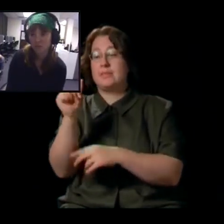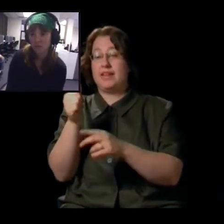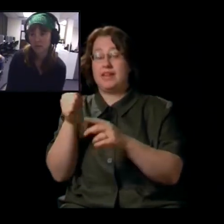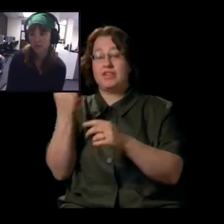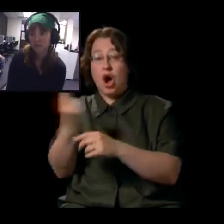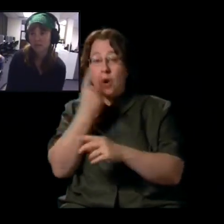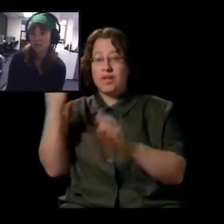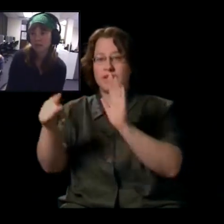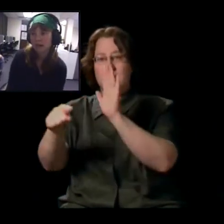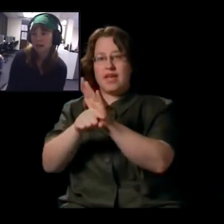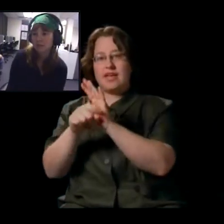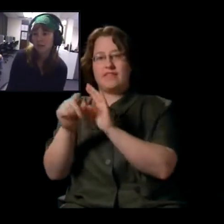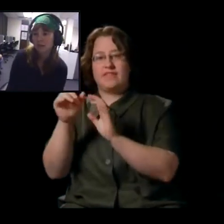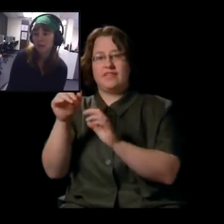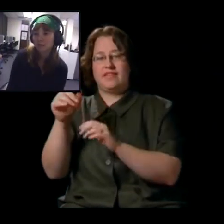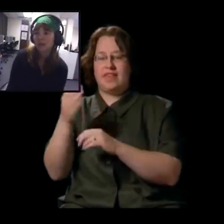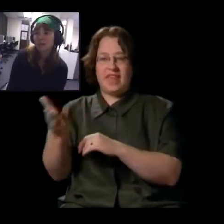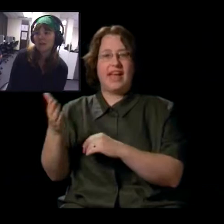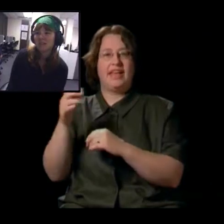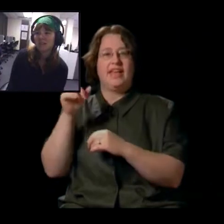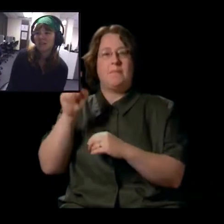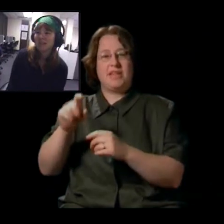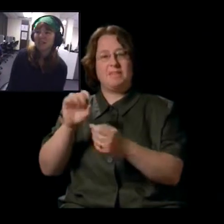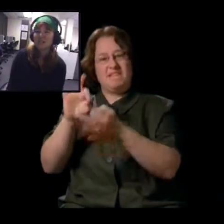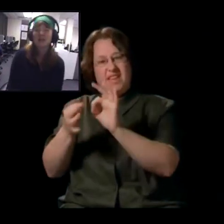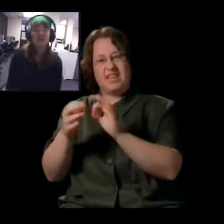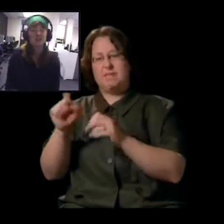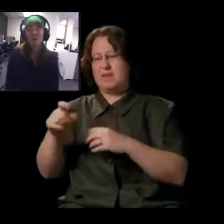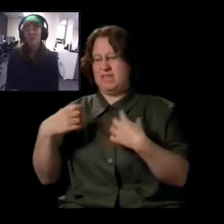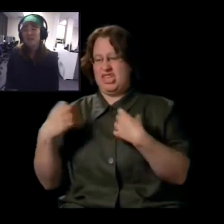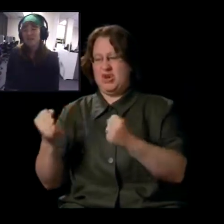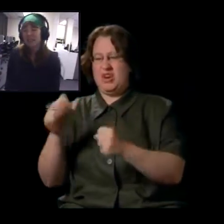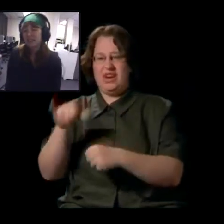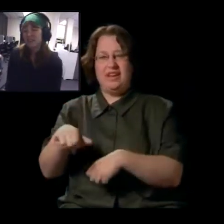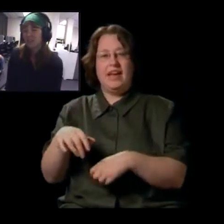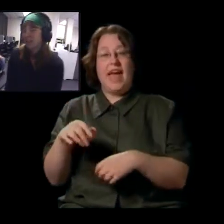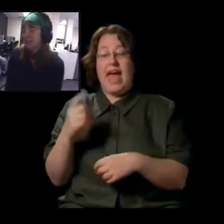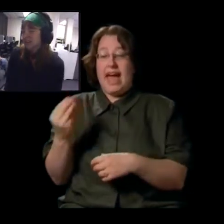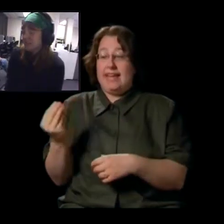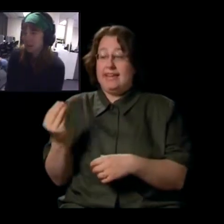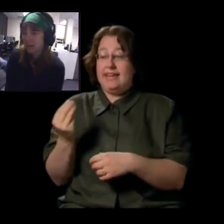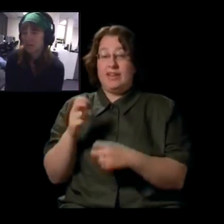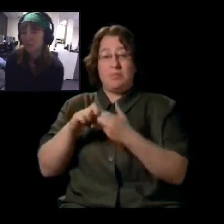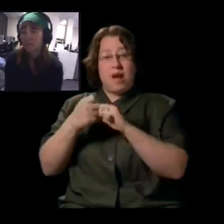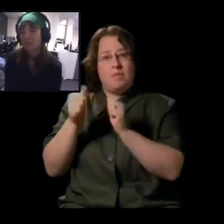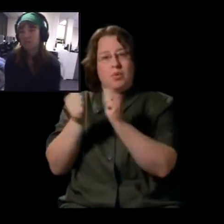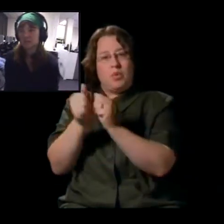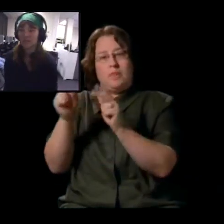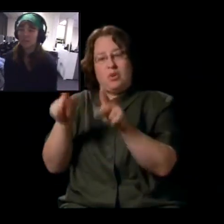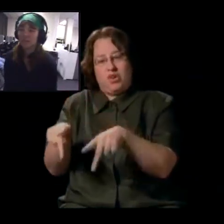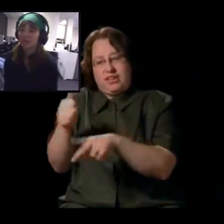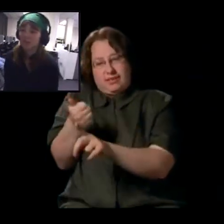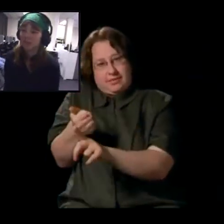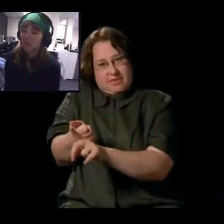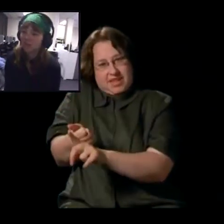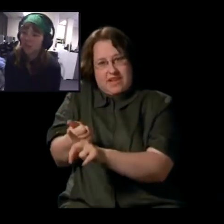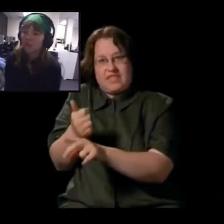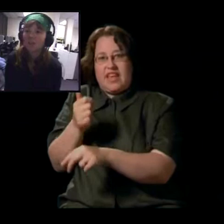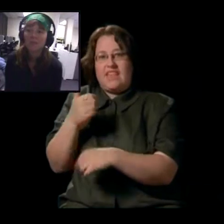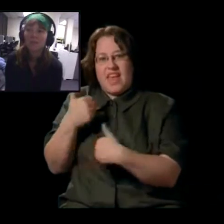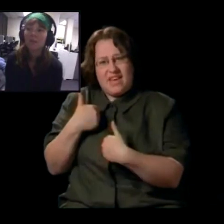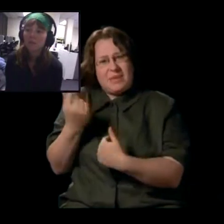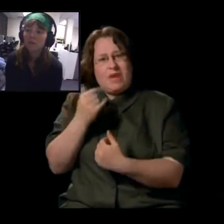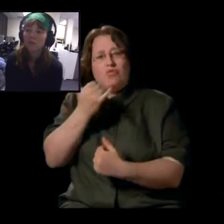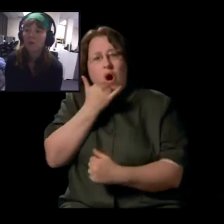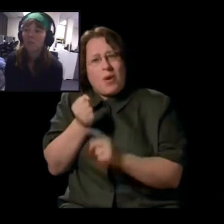on disabilities. It says that disabilities are always a negative thing, and it's something that needs to be fixed, something that needs to be cured,